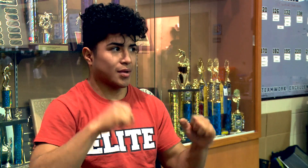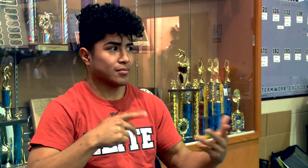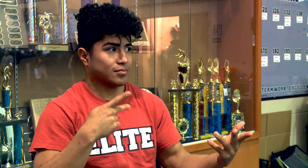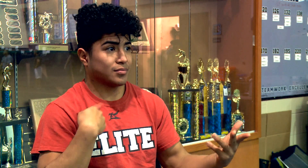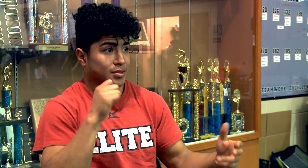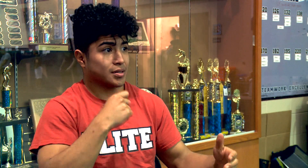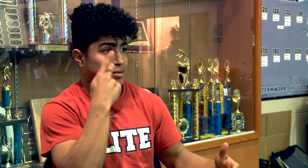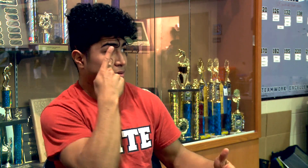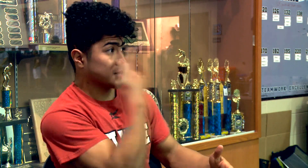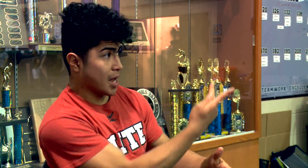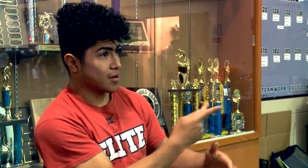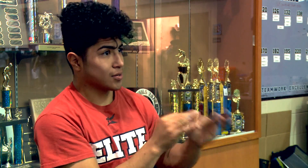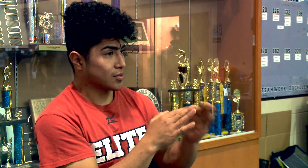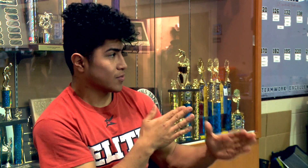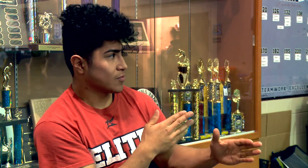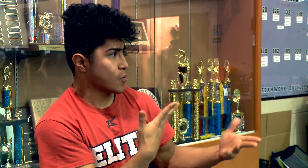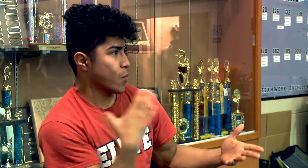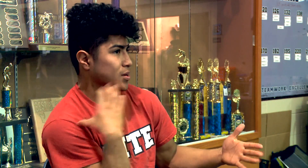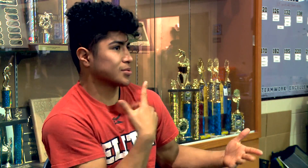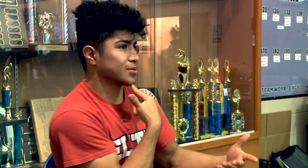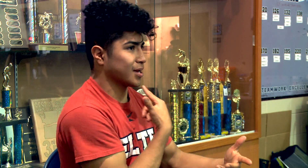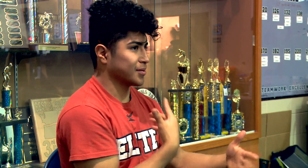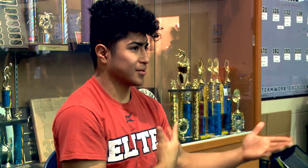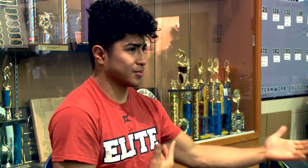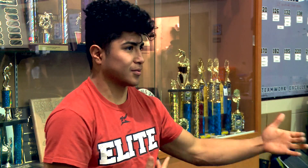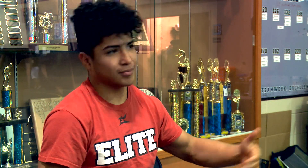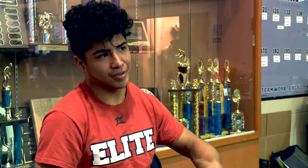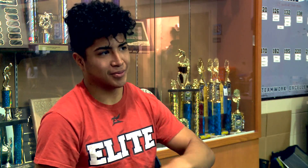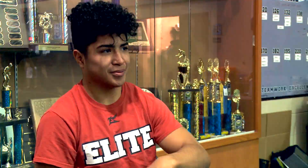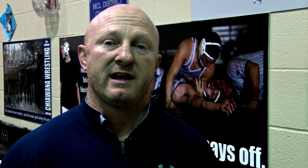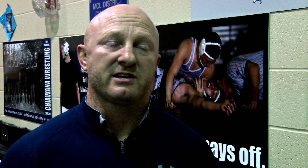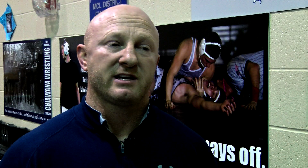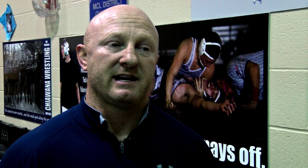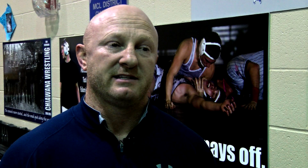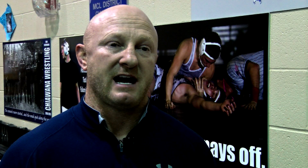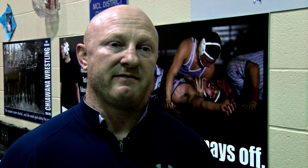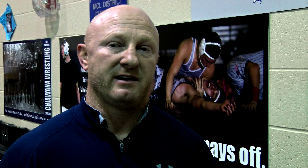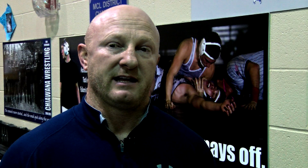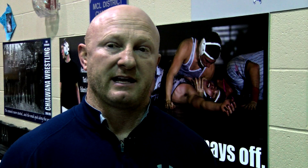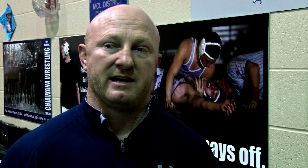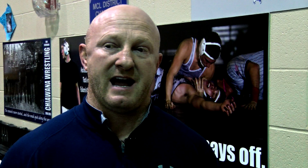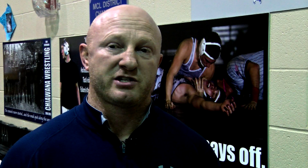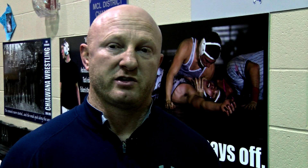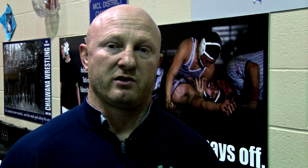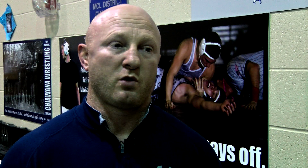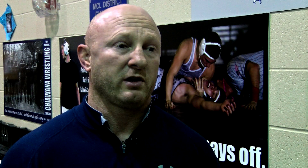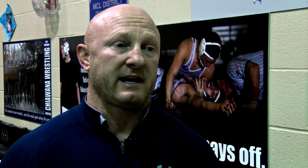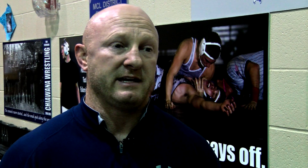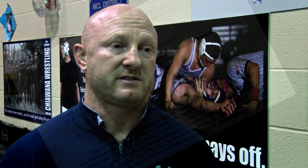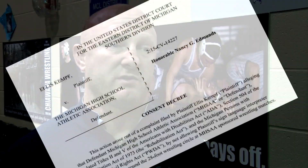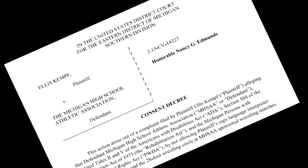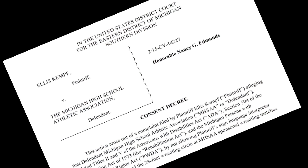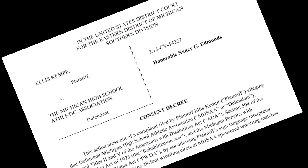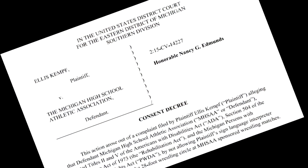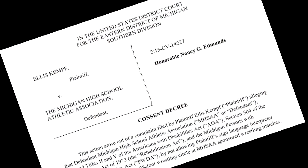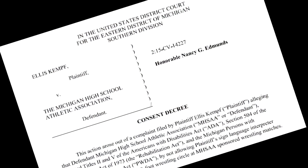hearing wrestlers, I'm supposed to be able to see what they're saying. We actually had to dive into like a national court case where they had